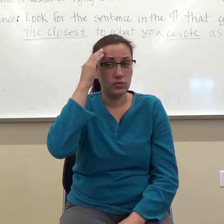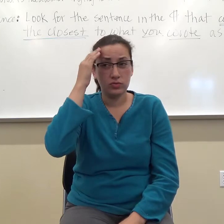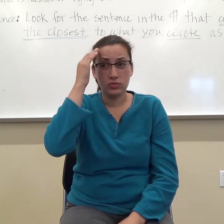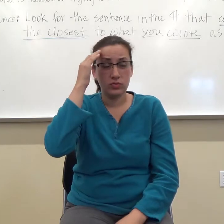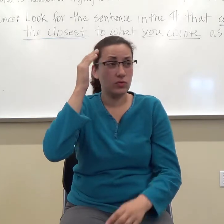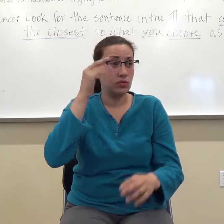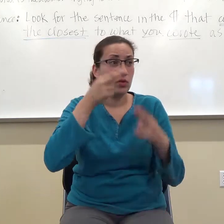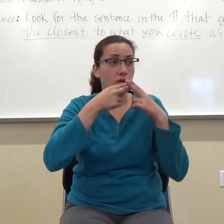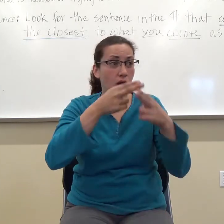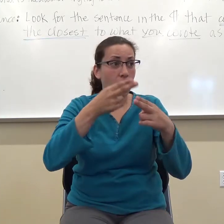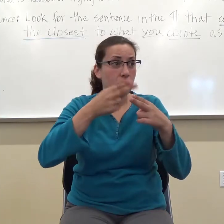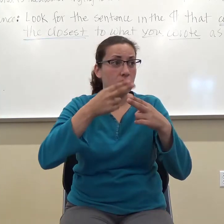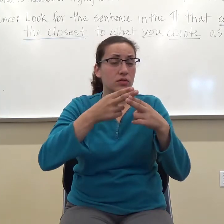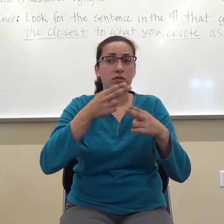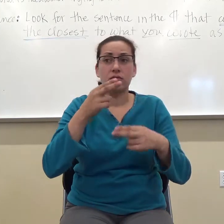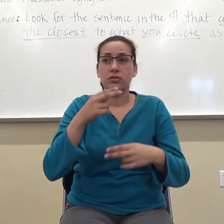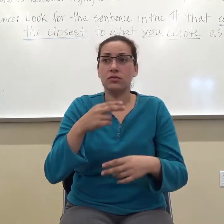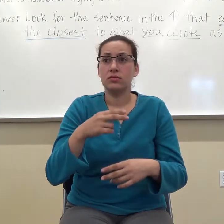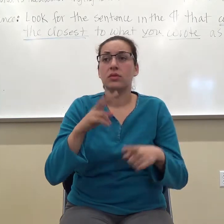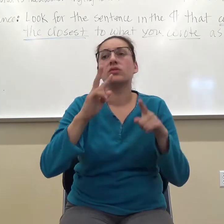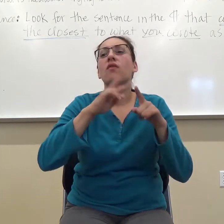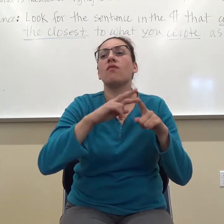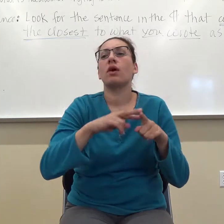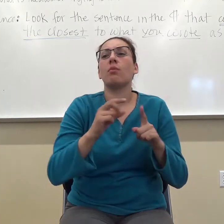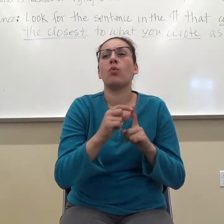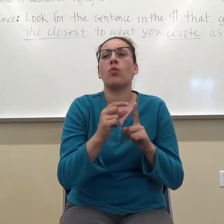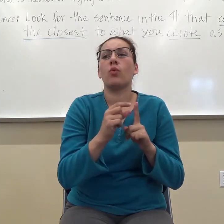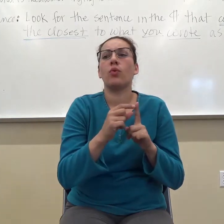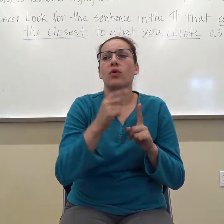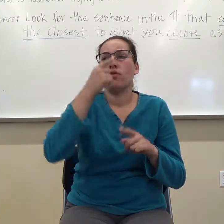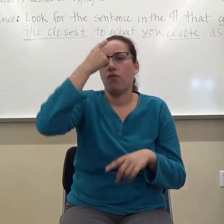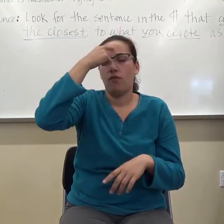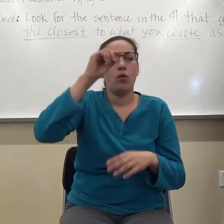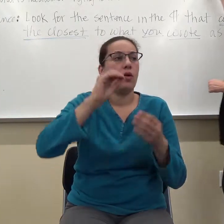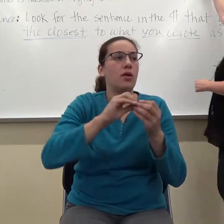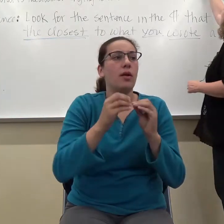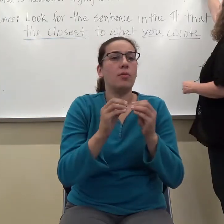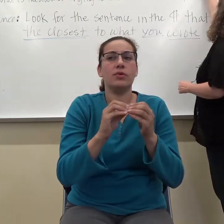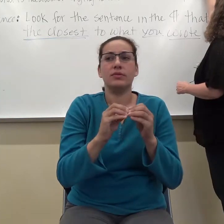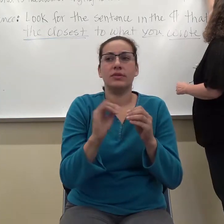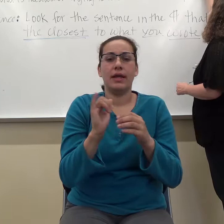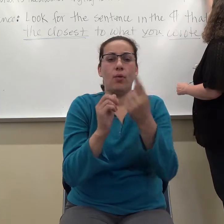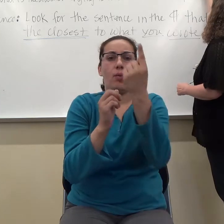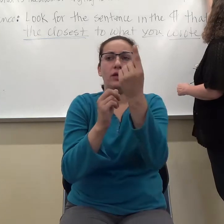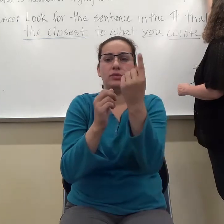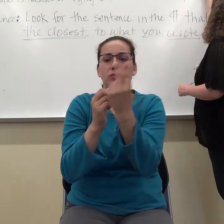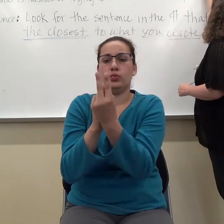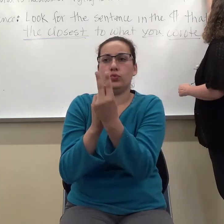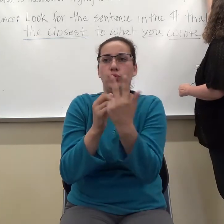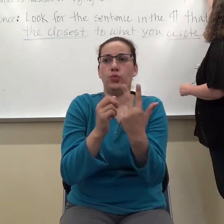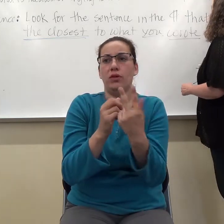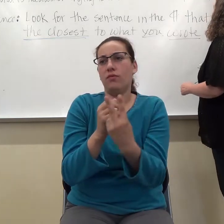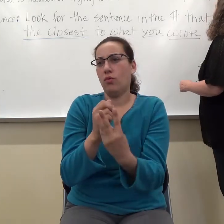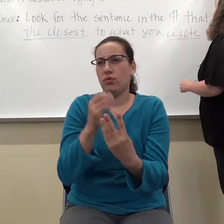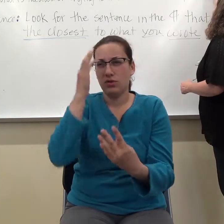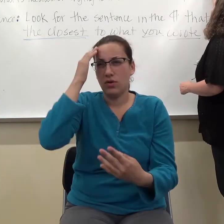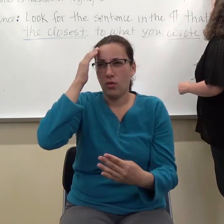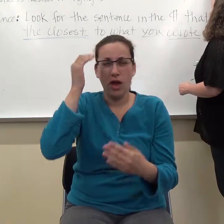called? There's a vocabulary word for that. That's When it puts a little number up here, that's